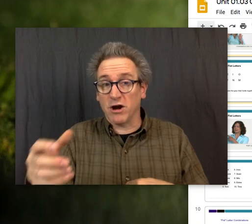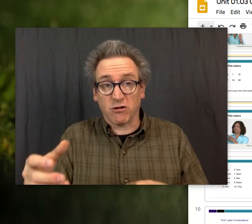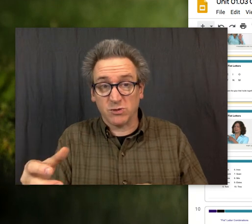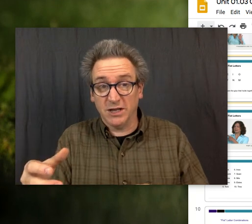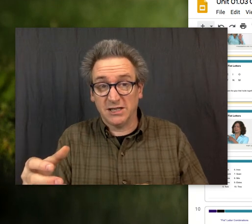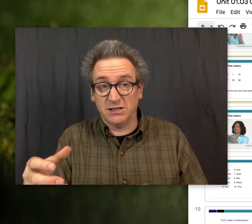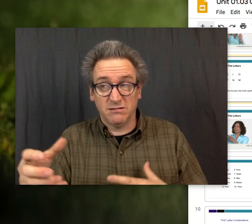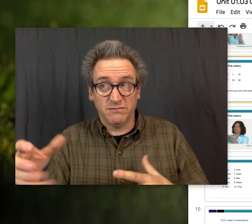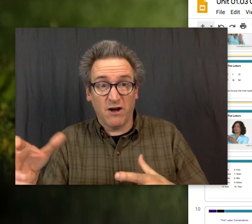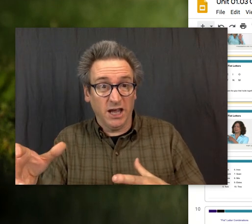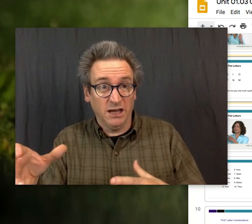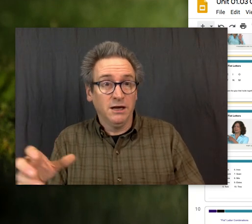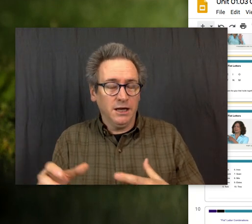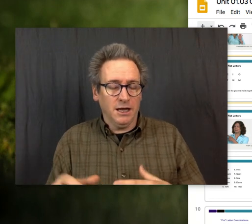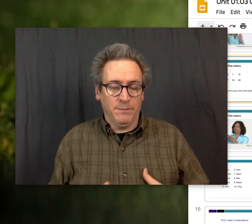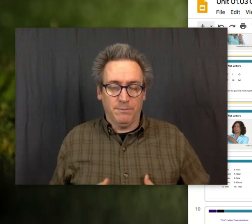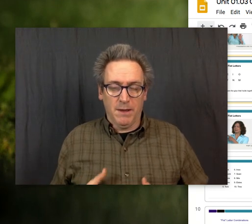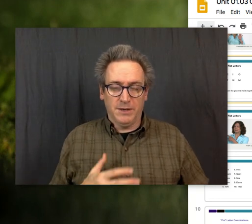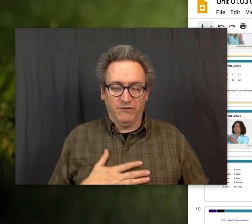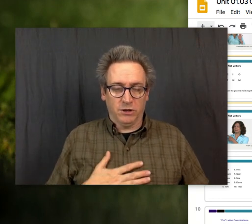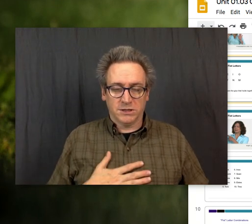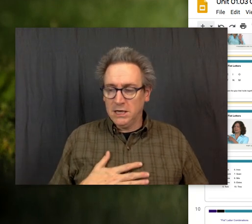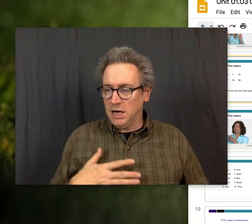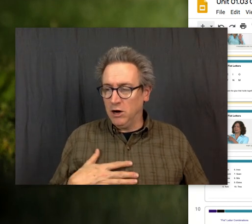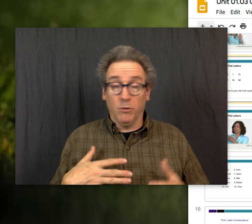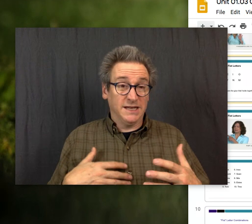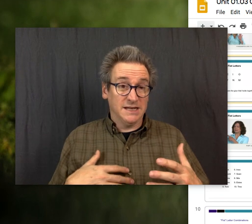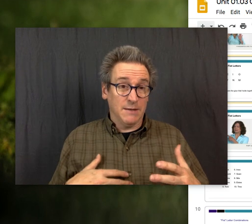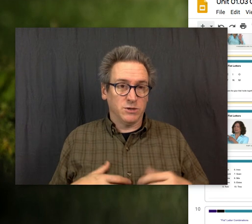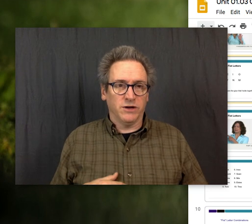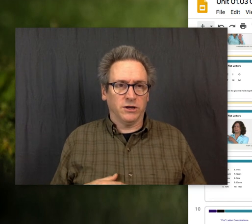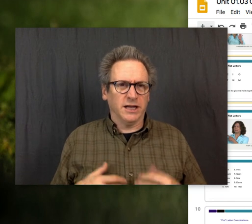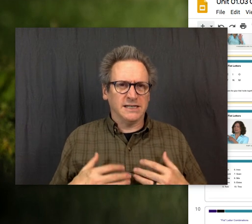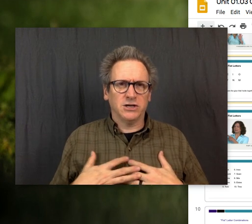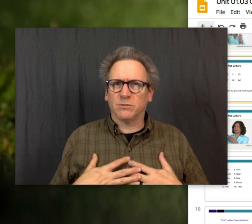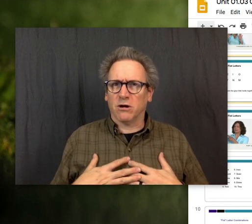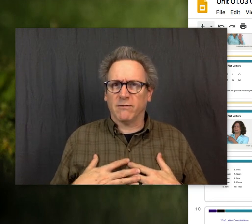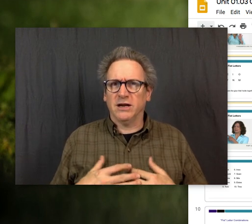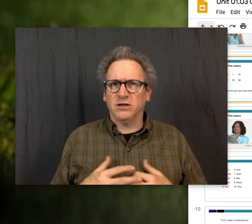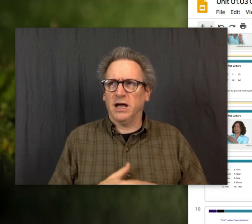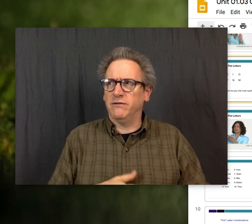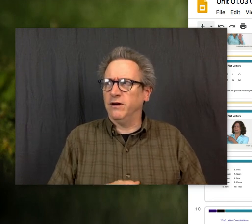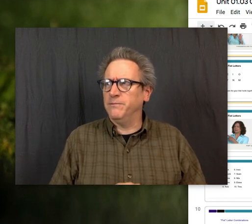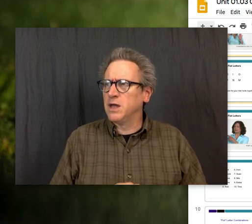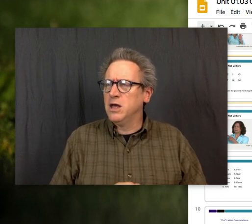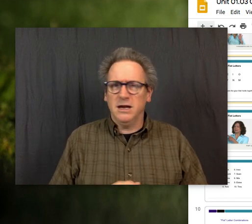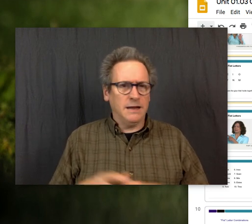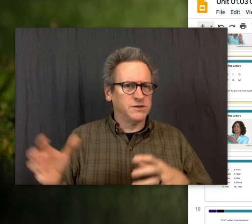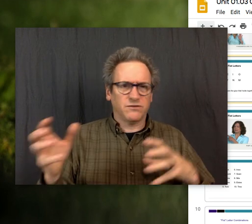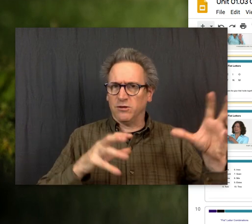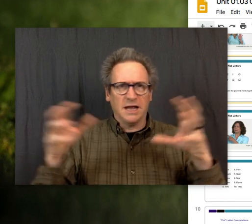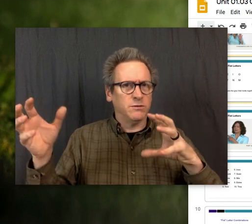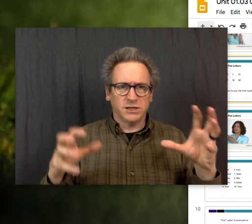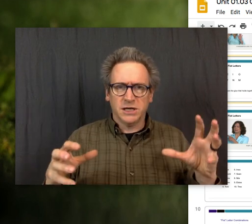you run across one that's funky, it may be difficult, or it makes it that much more difficult. As an interpreter, I ran into a lot of